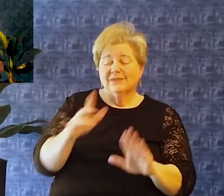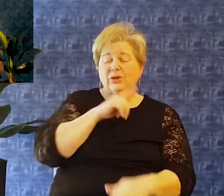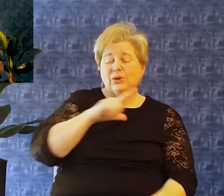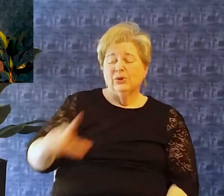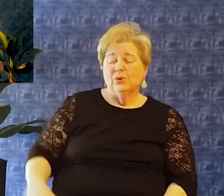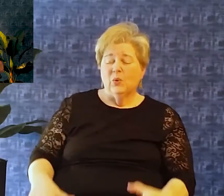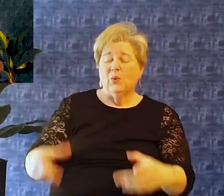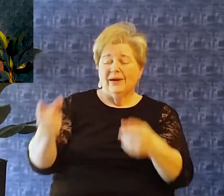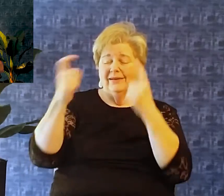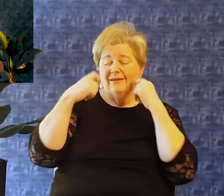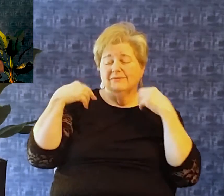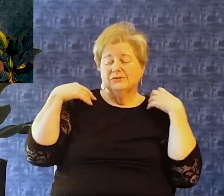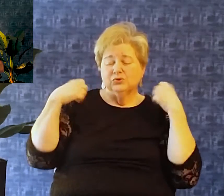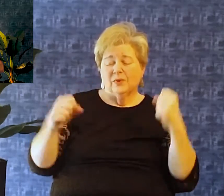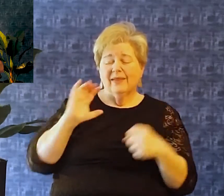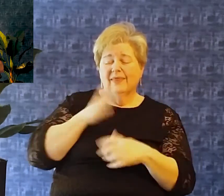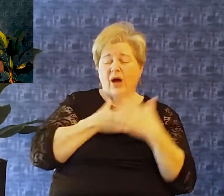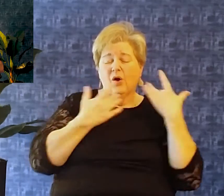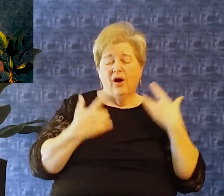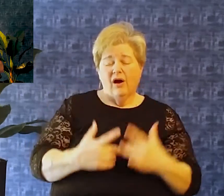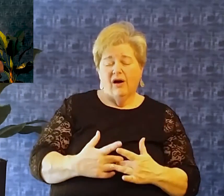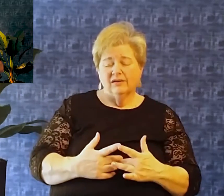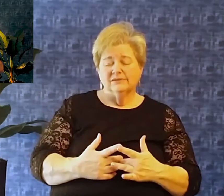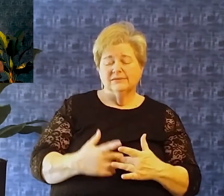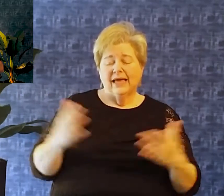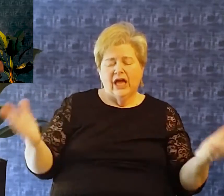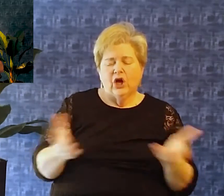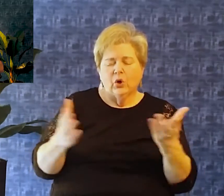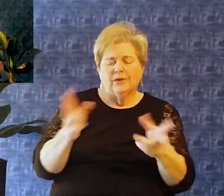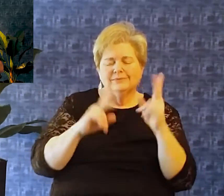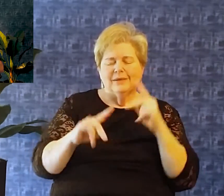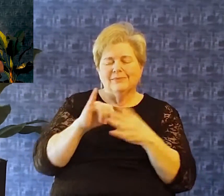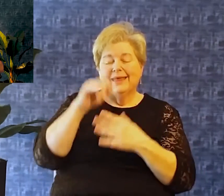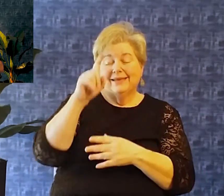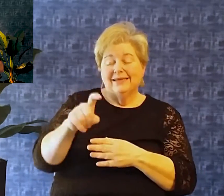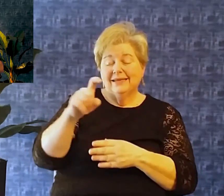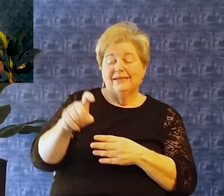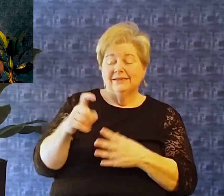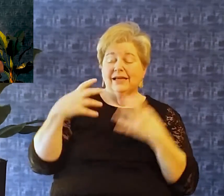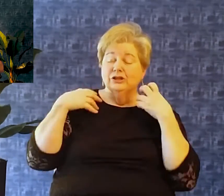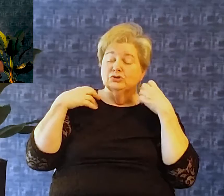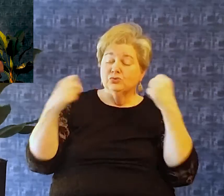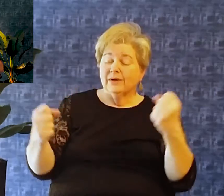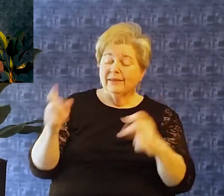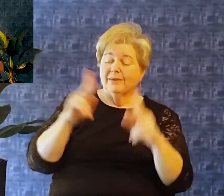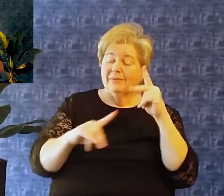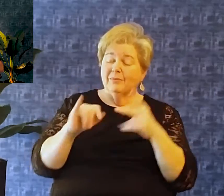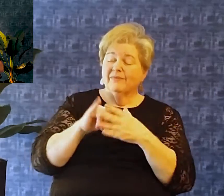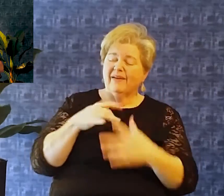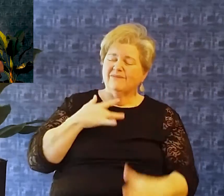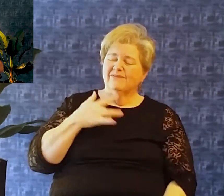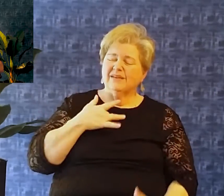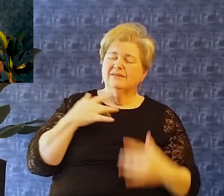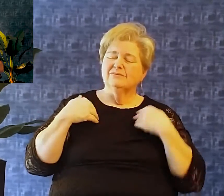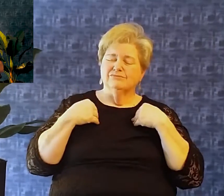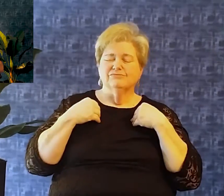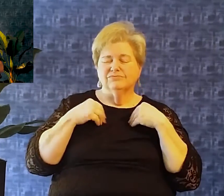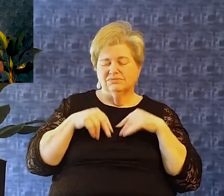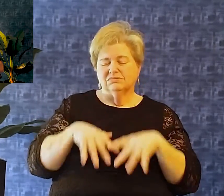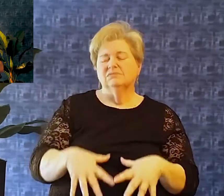And Lord strengthen our hearts today Encourage those that need it Strengthen those that feel worn down And